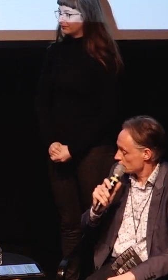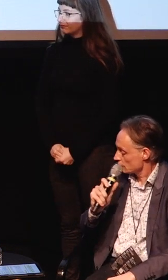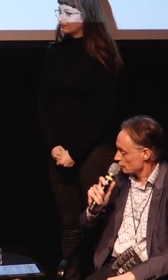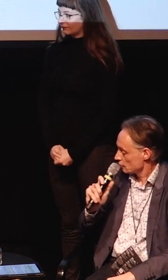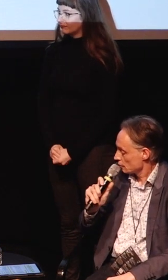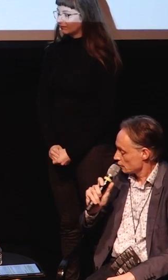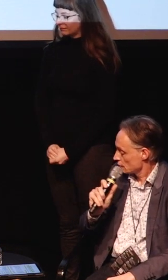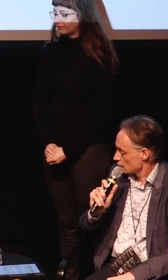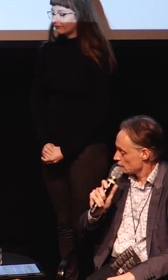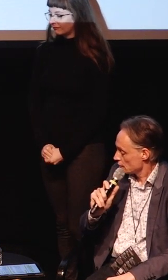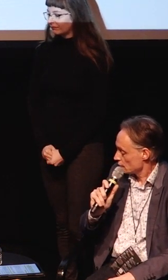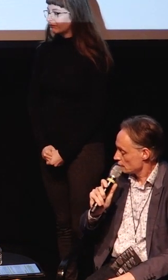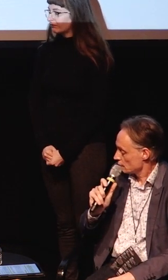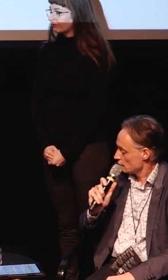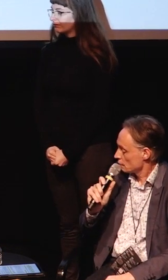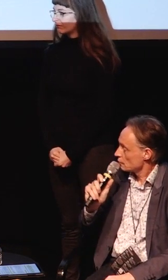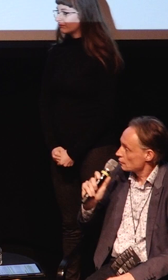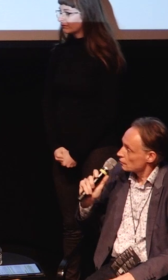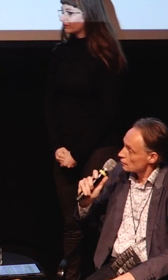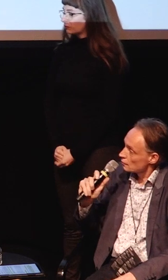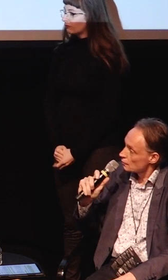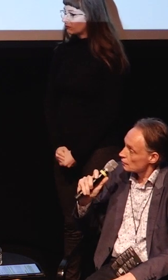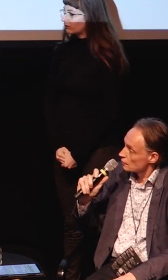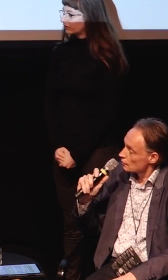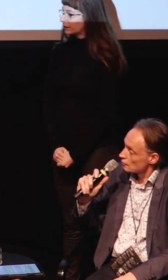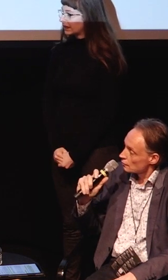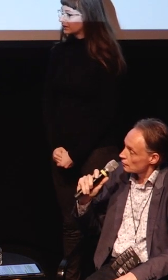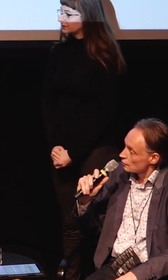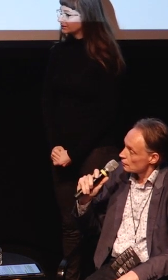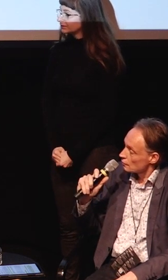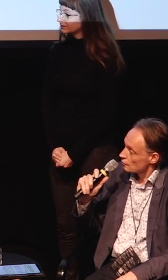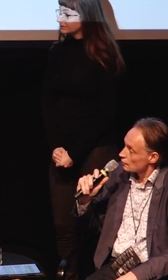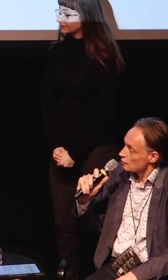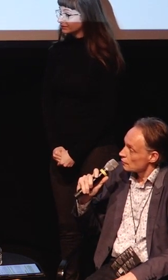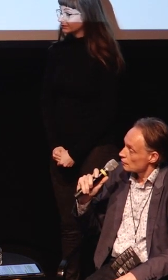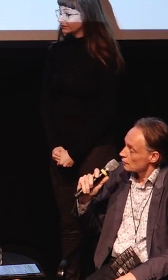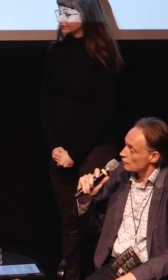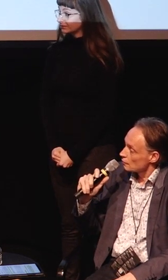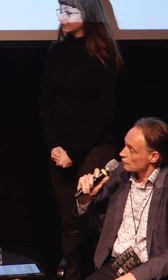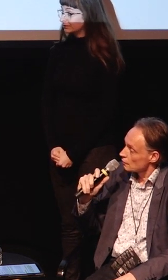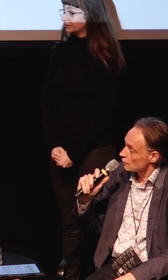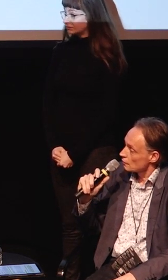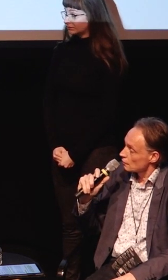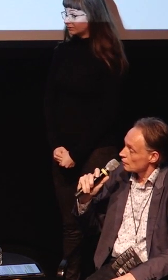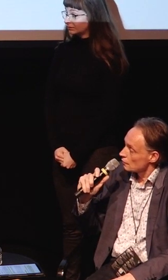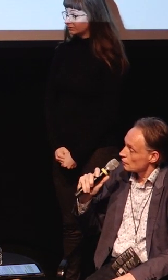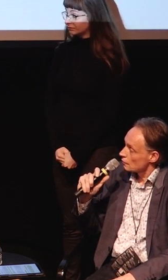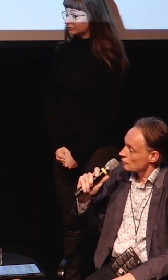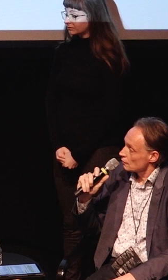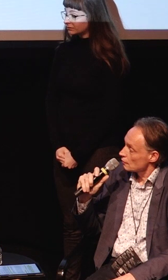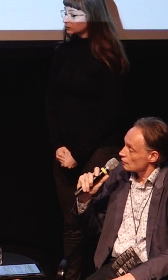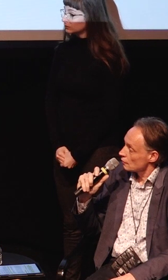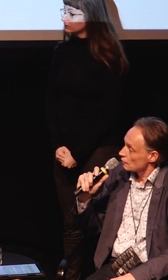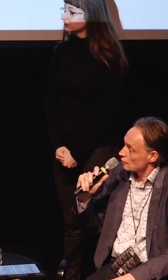He's obviously an actor, but also gave us a lot of permission, a lot of information. He's also a producer in our project. And for that, for us, that was very important